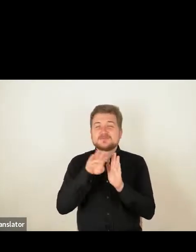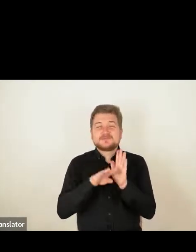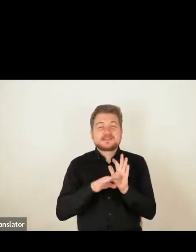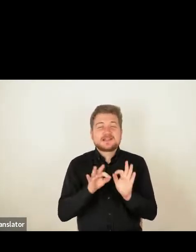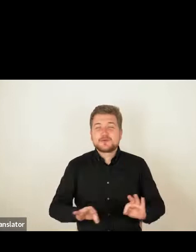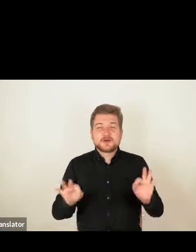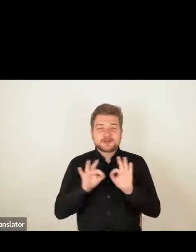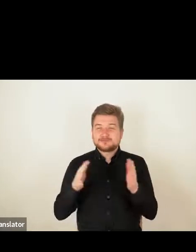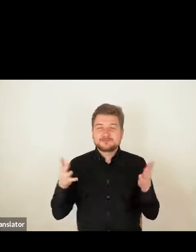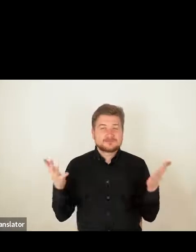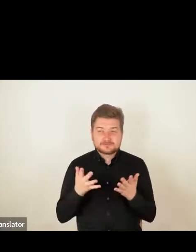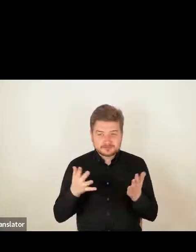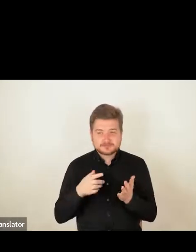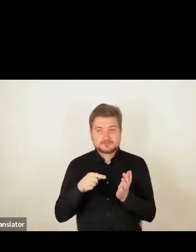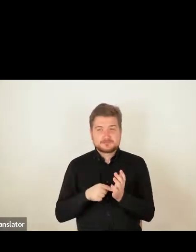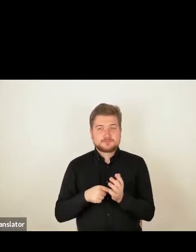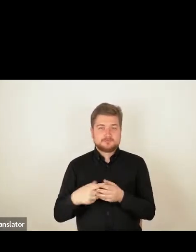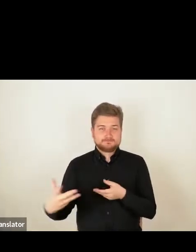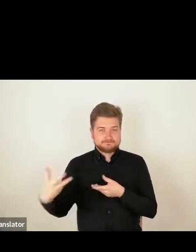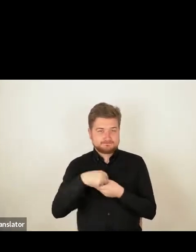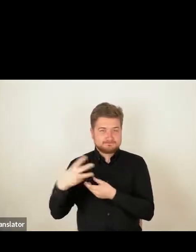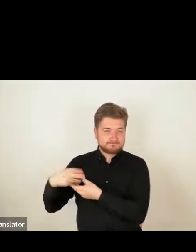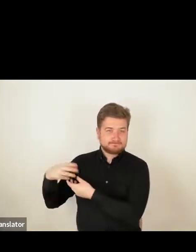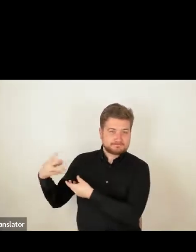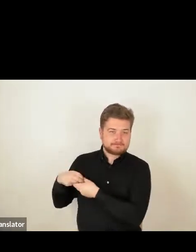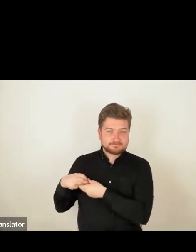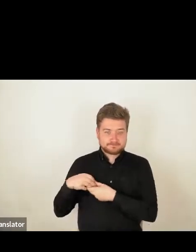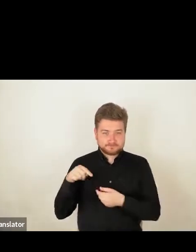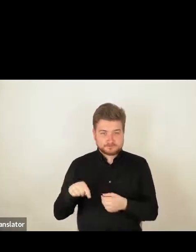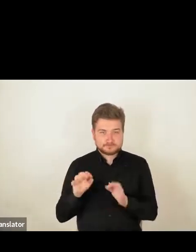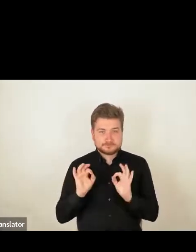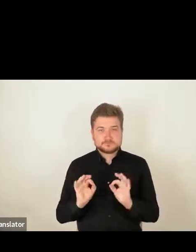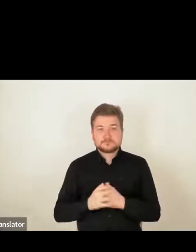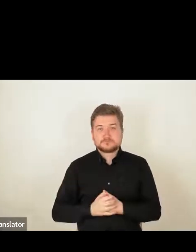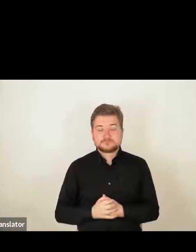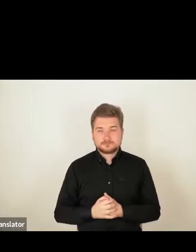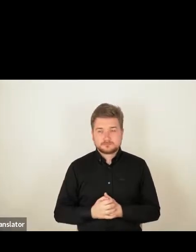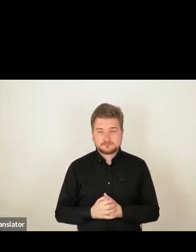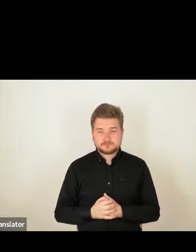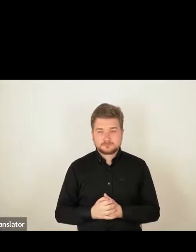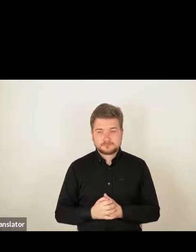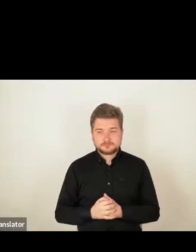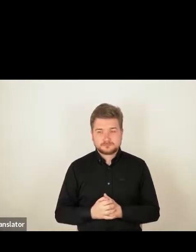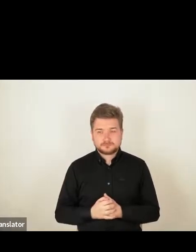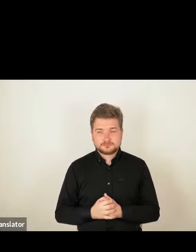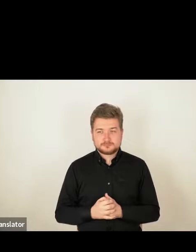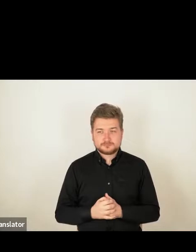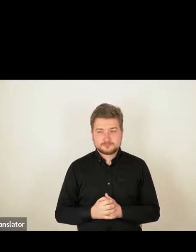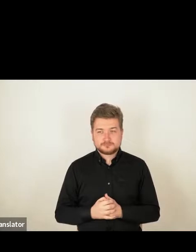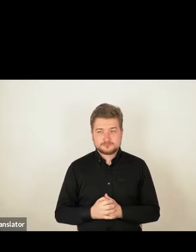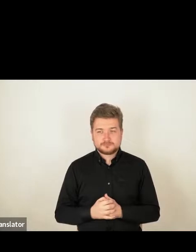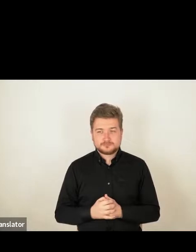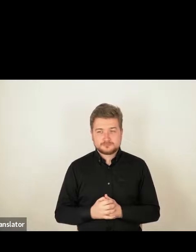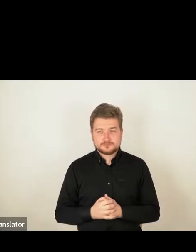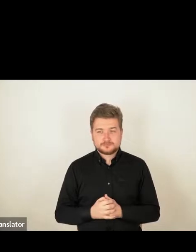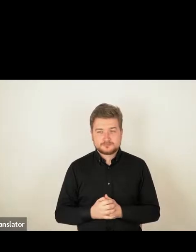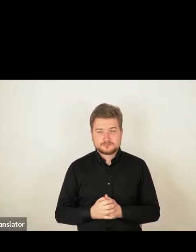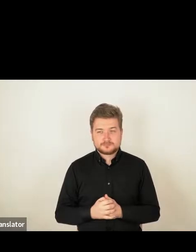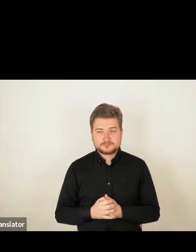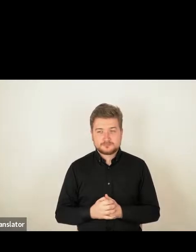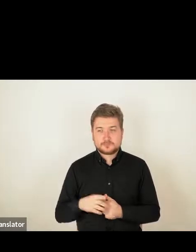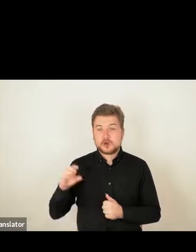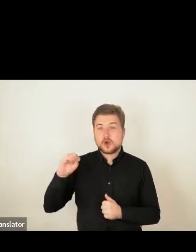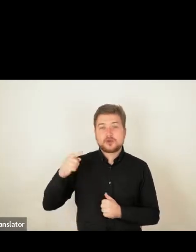women in all full spectrum of their needs. As mentioned before, we in ODIHR had the privilege to work with